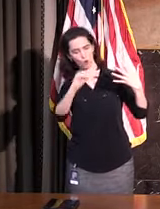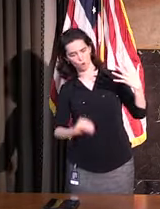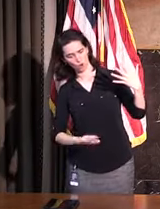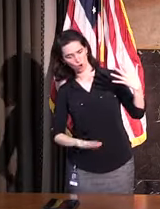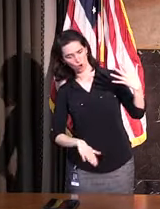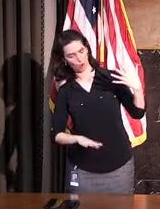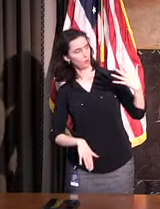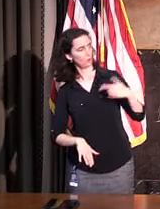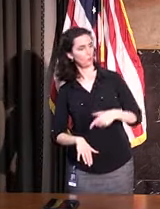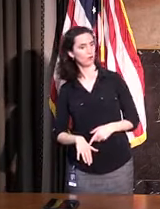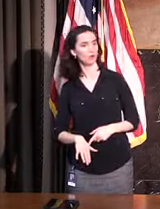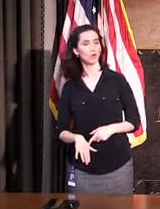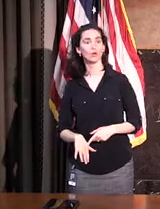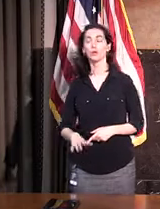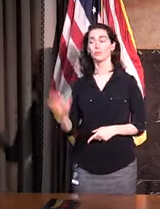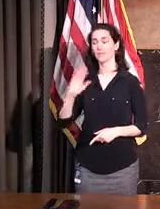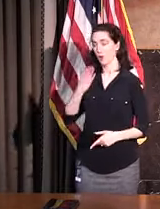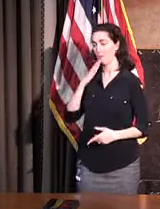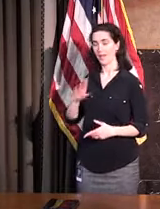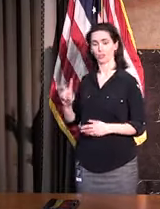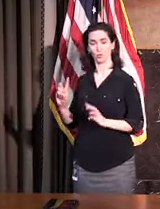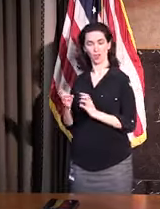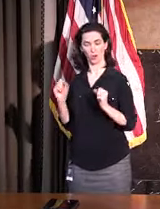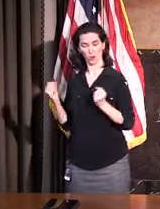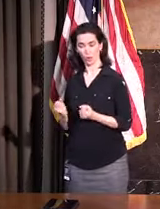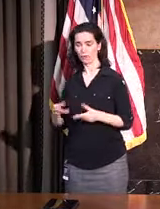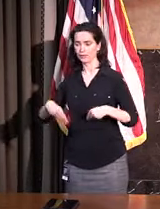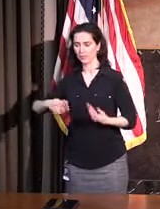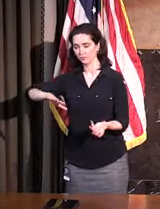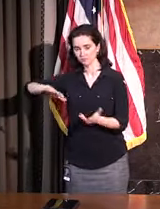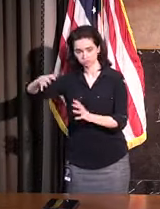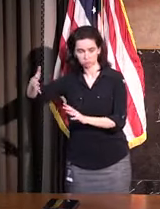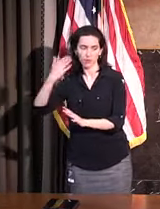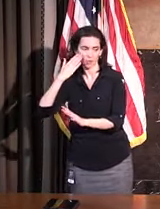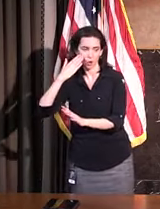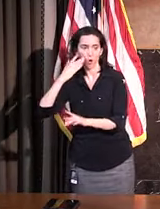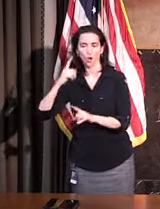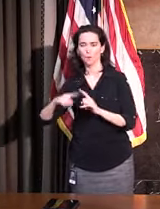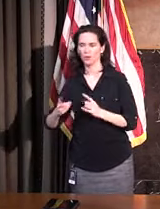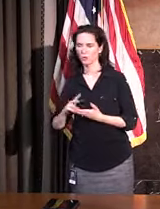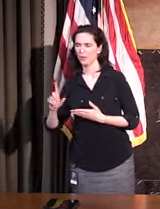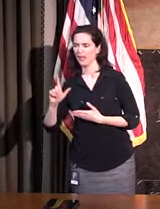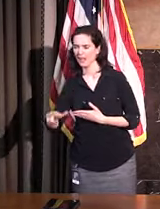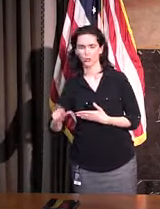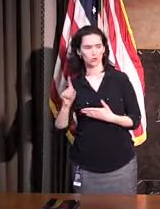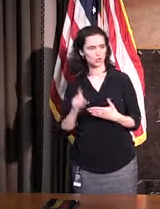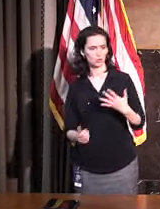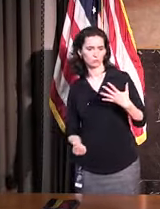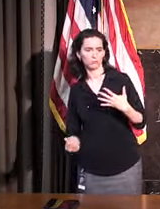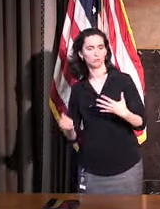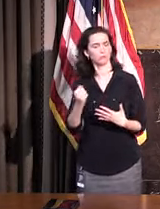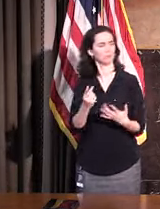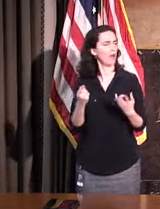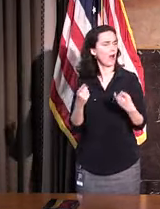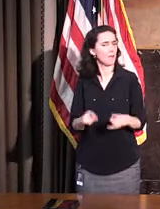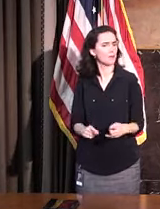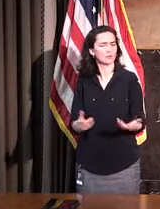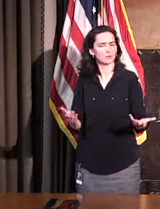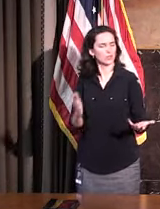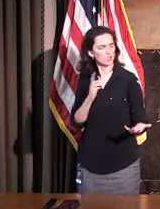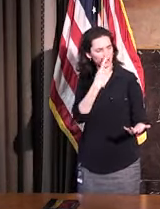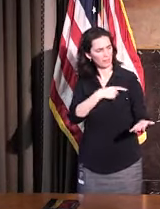2 weeks removed from the winter weather, yeah. which I know disrupted some supply shipments. But can you talk about what seems to